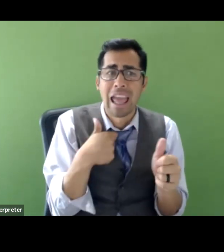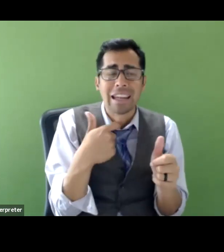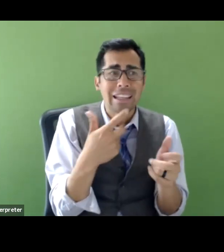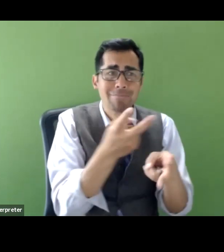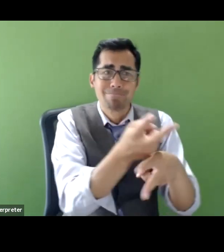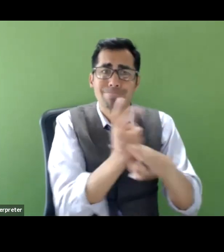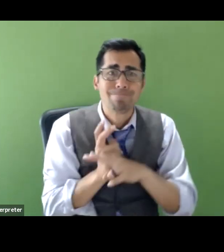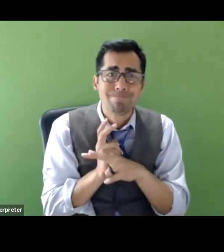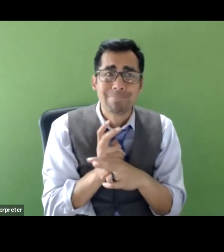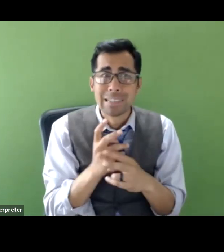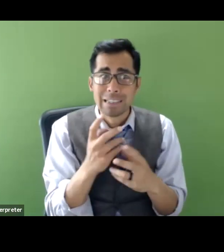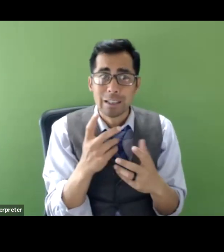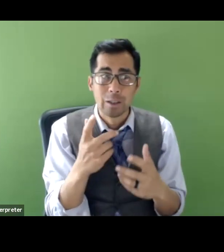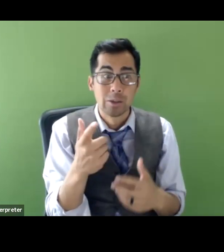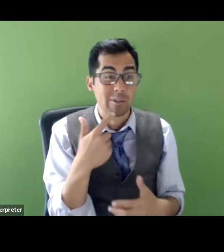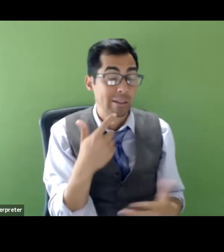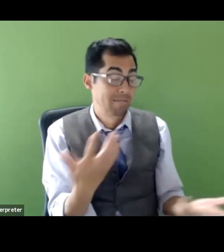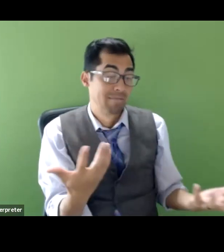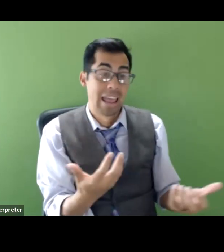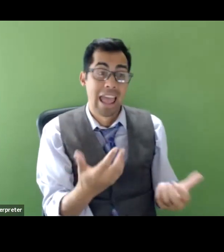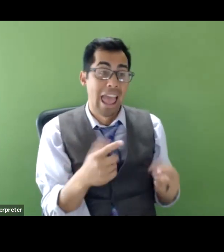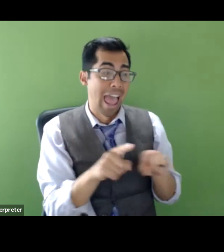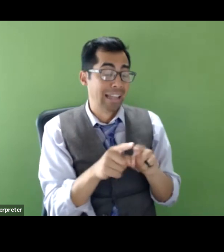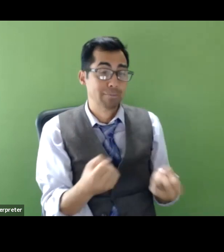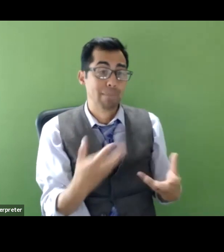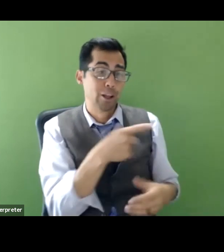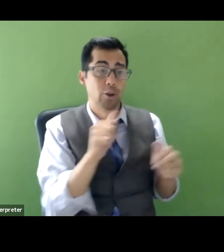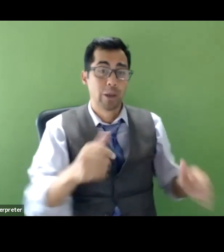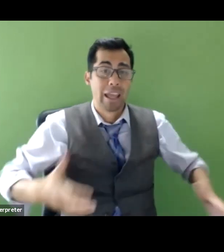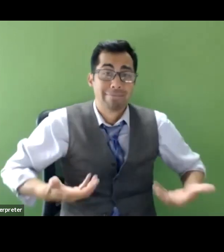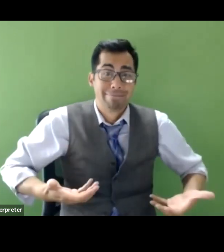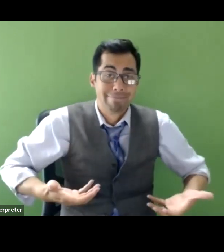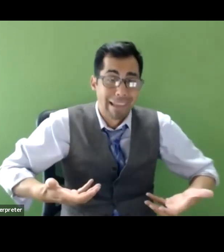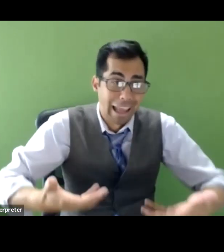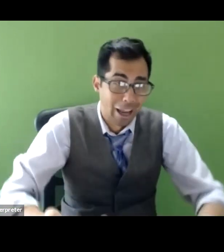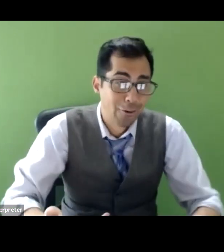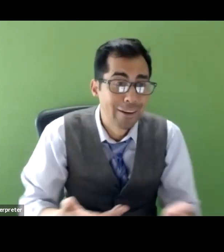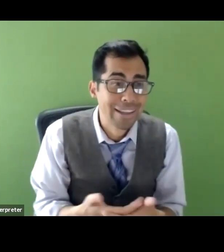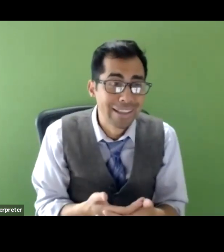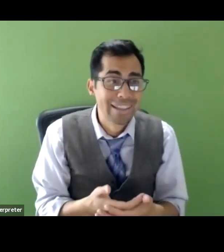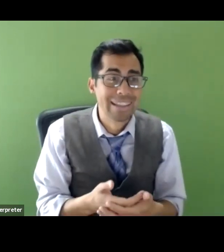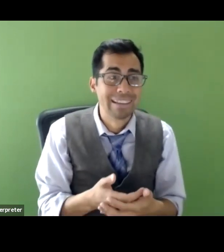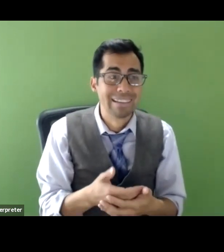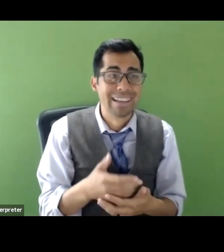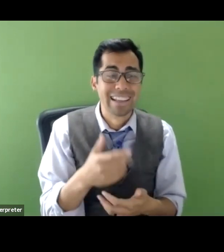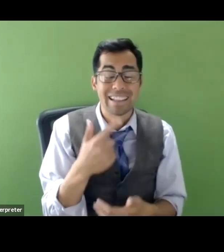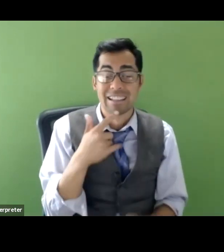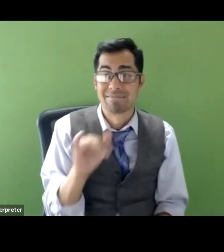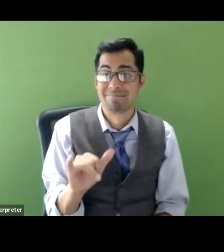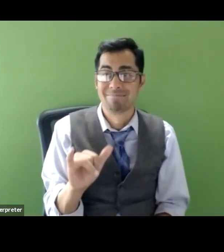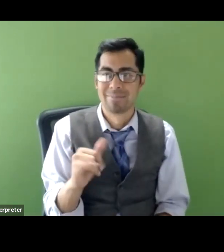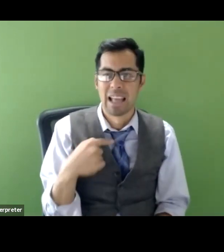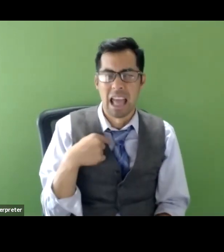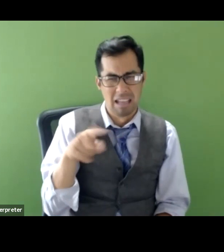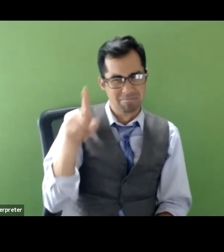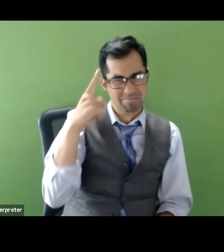She shrugged. "As many as you can carry, honey," she said. I suspected then that she was messing with